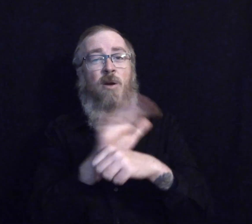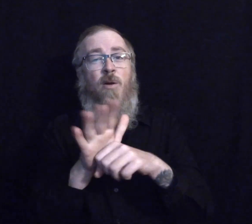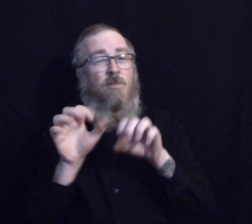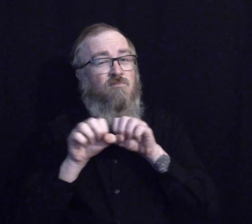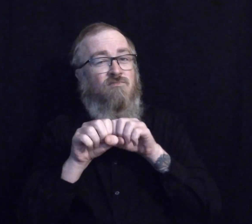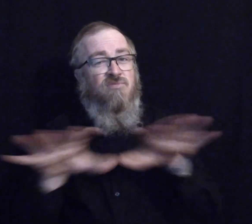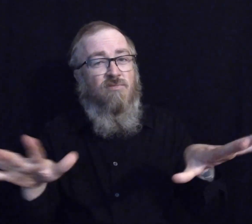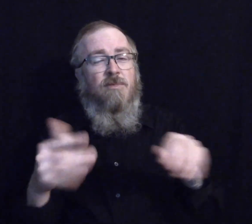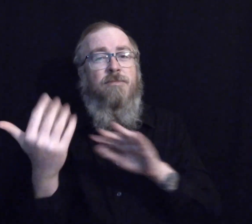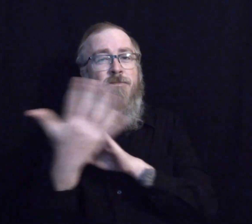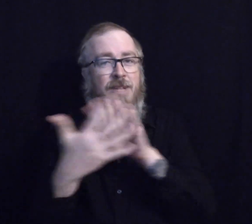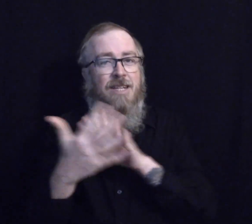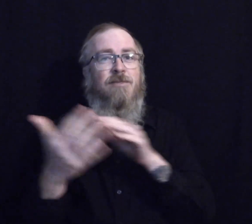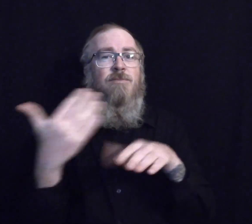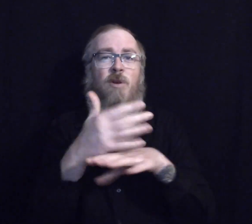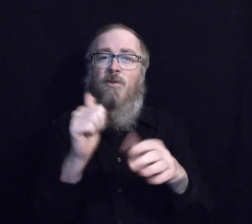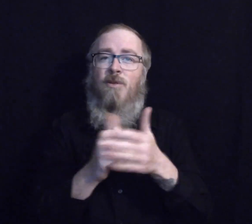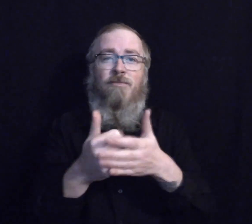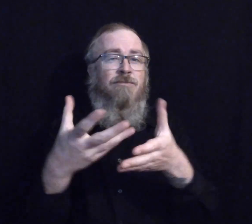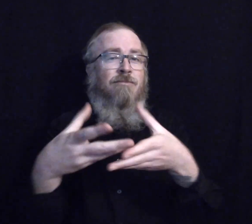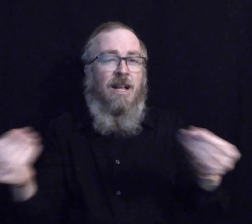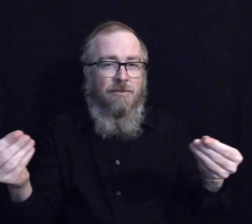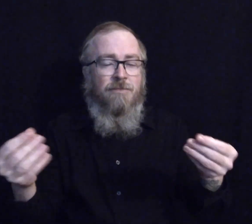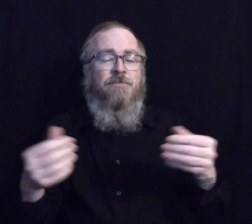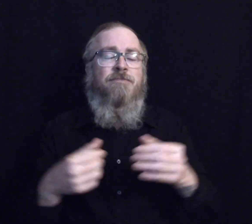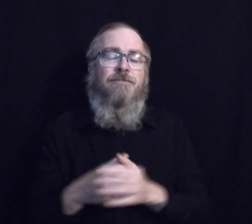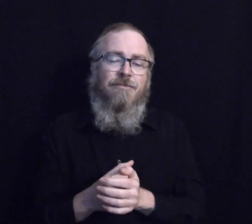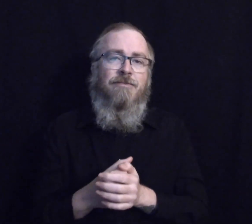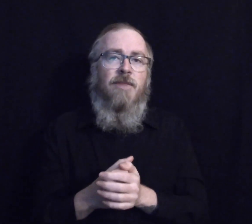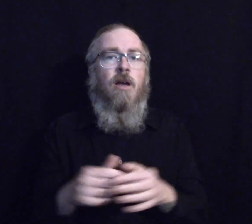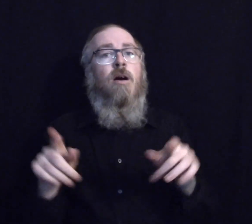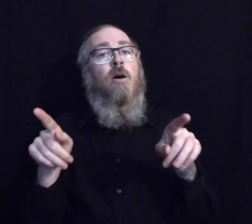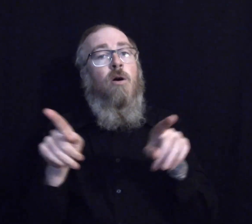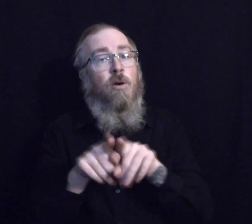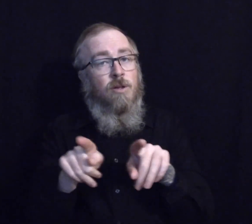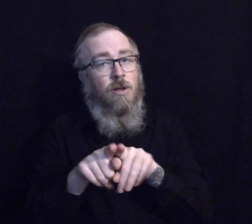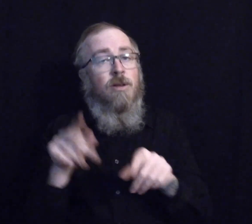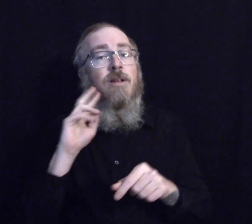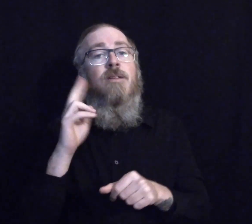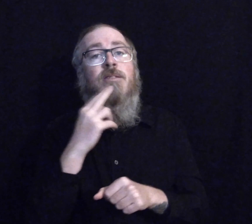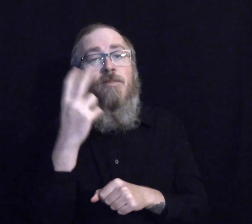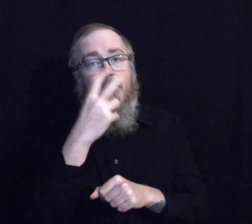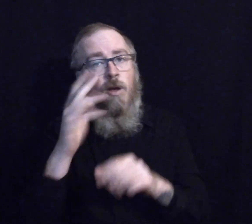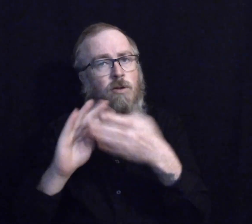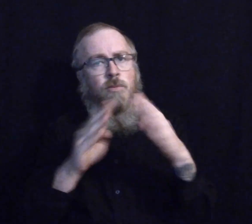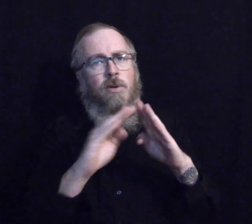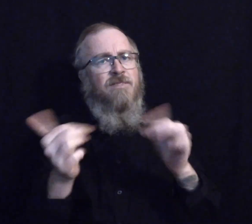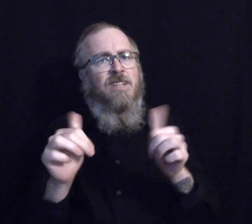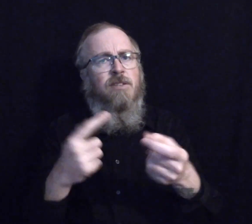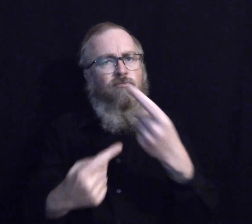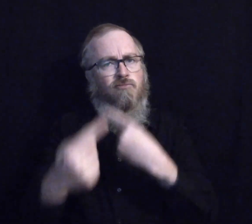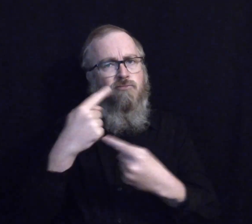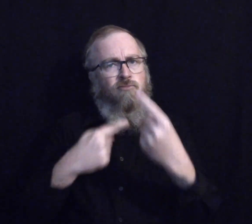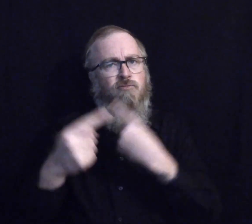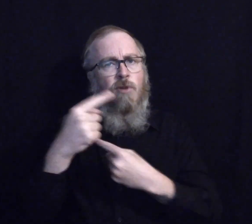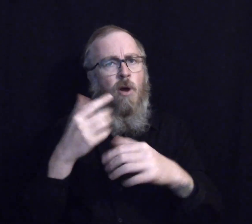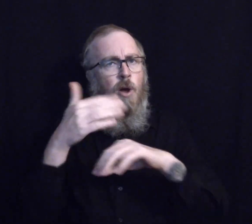emergence of the COVID-19 pandemic, many of these workshops had to be cancelled. We've also heard from deafblind